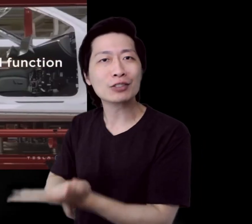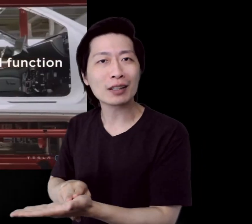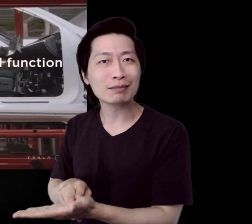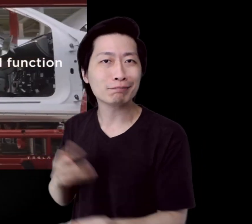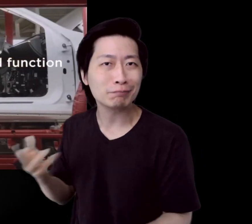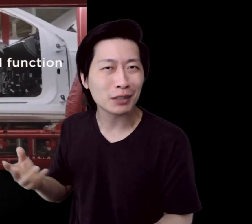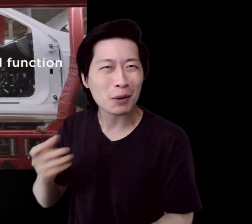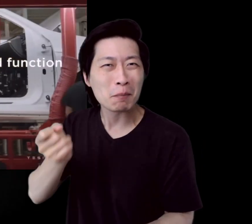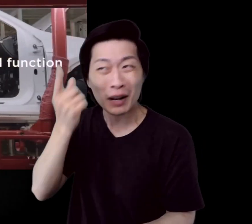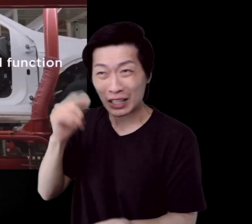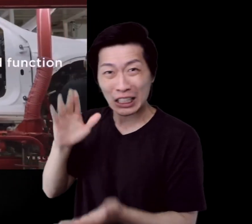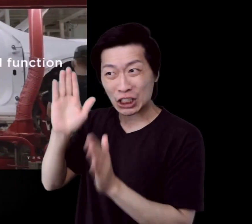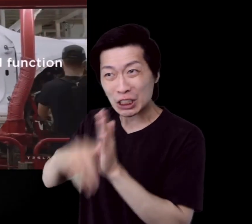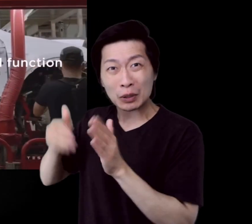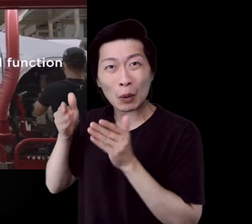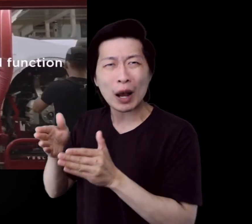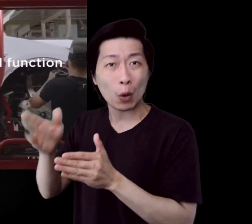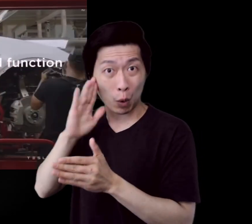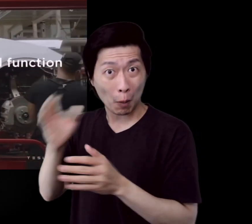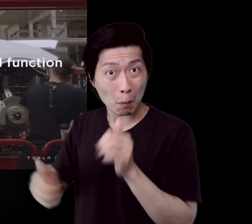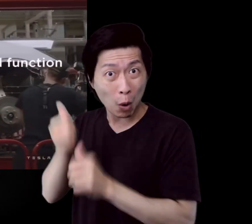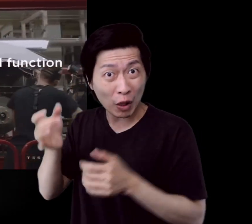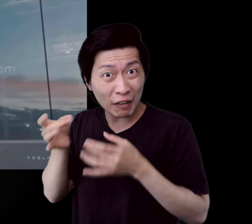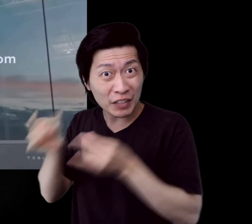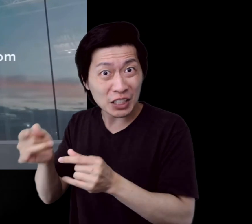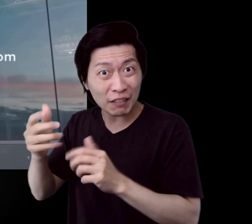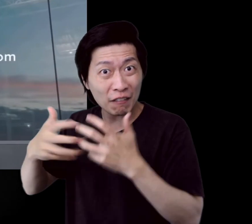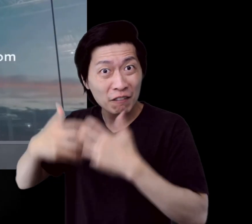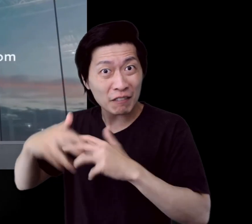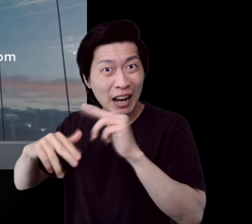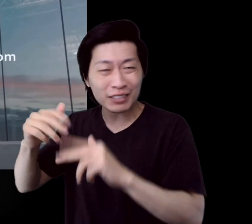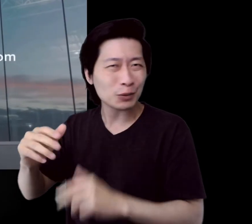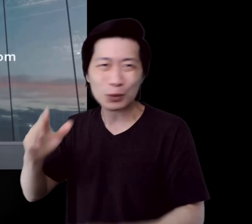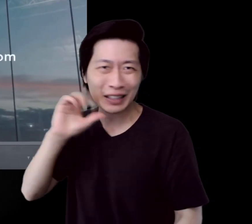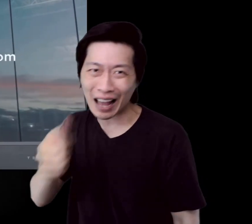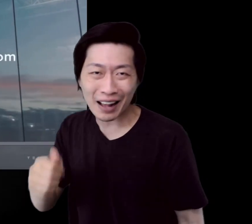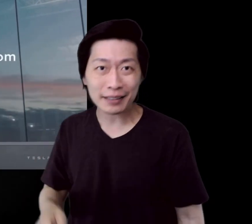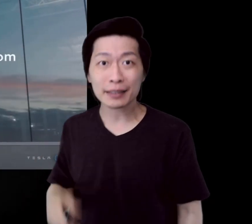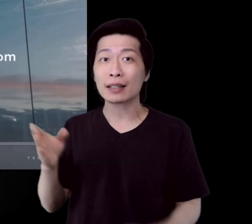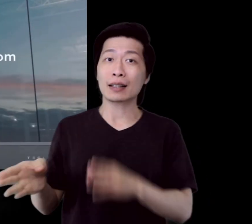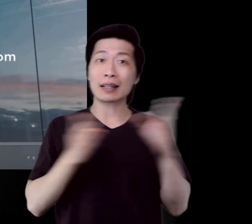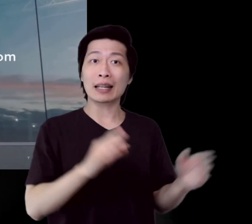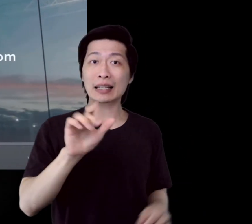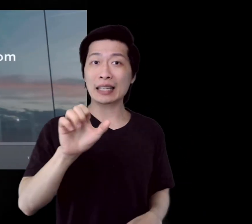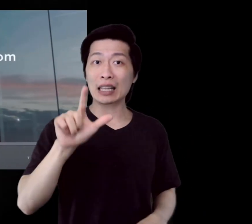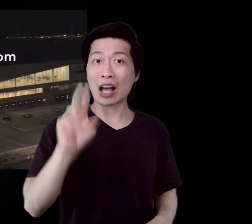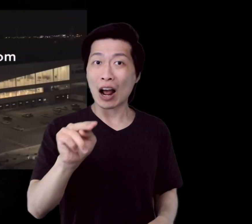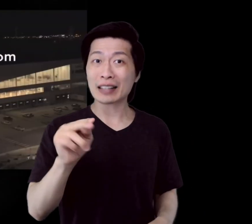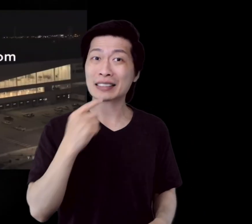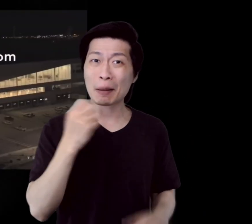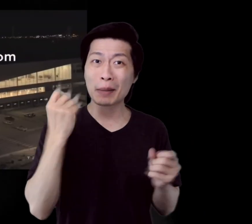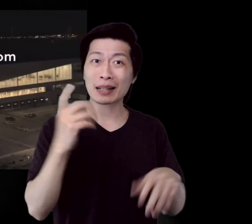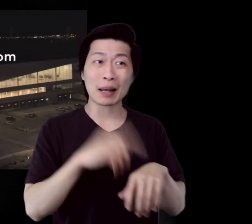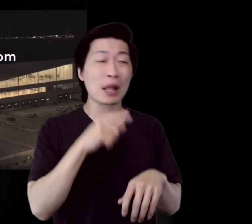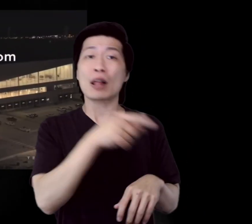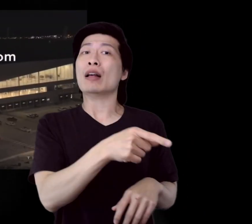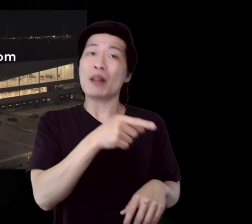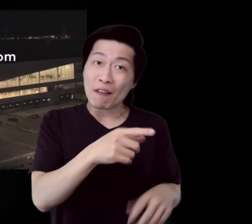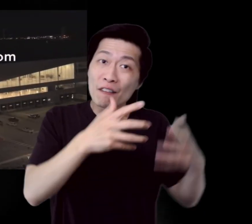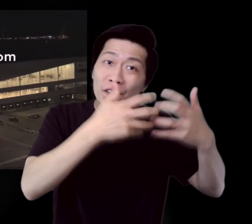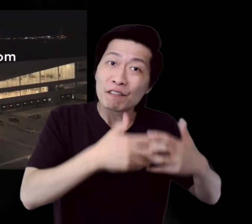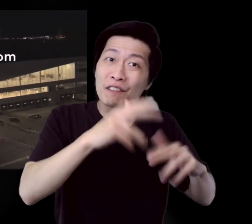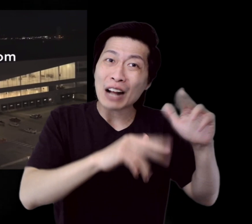the most efficient factory. But as Elon has said many times, the factory is the product, so you don't want to make